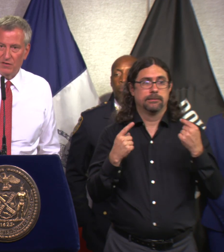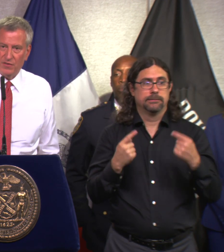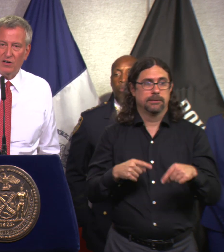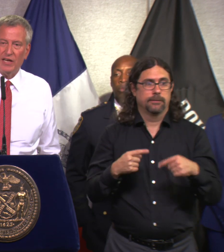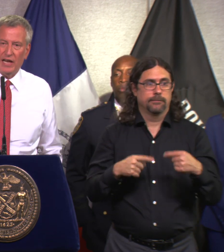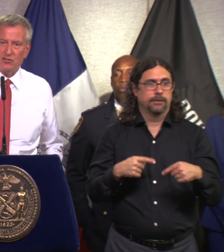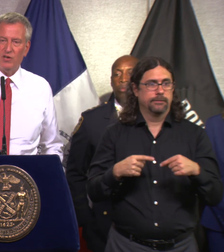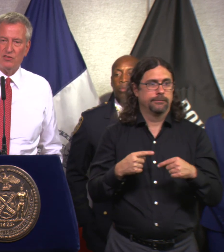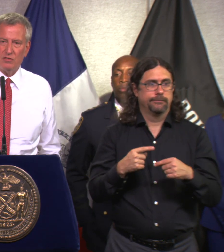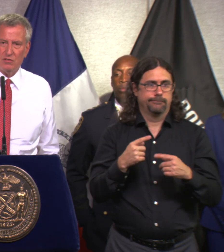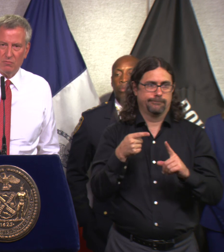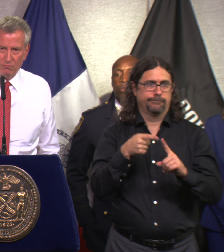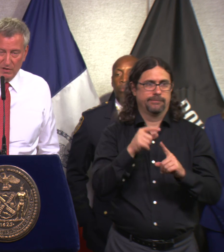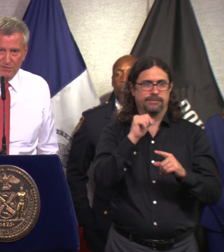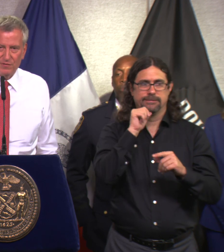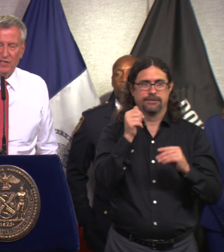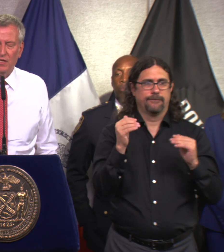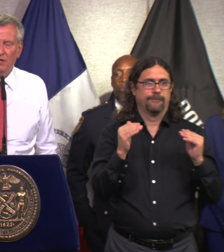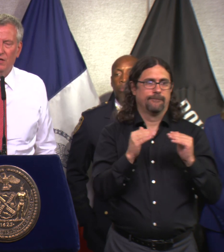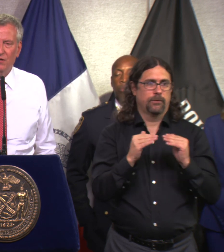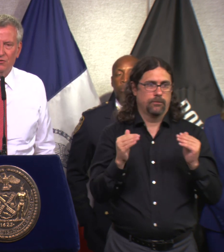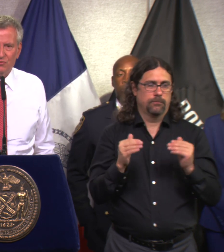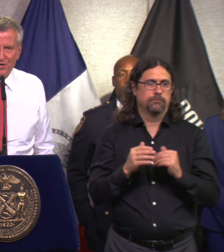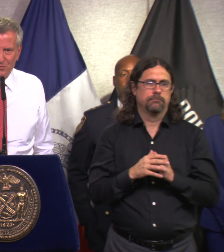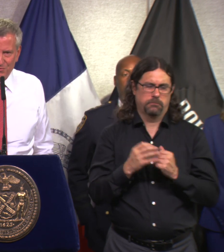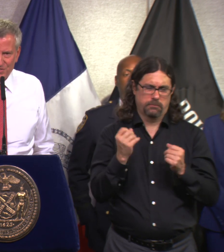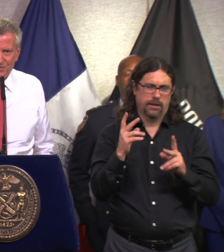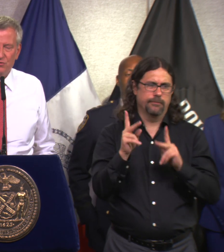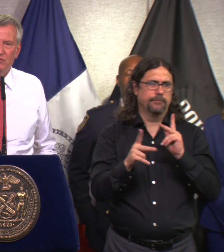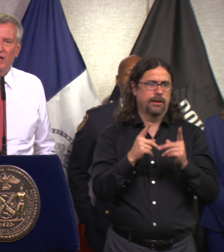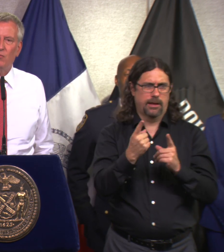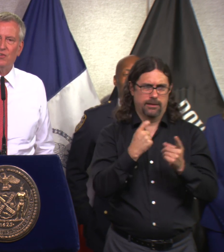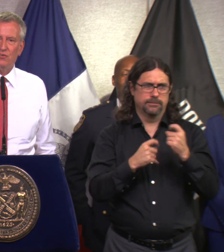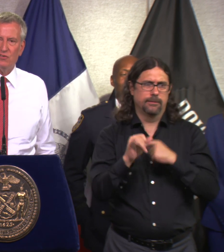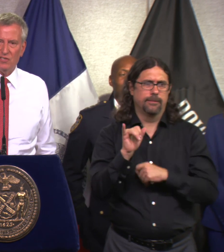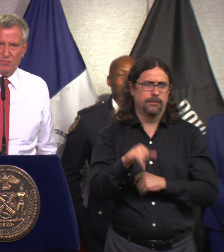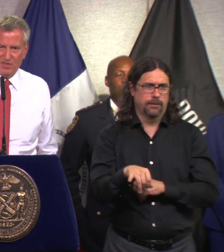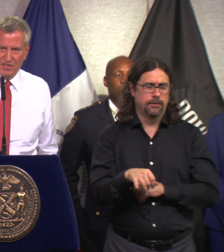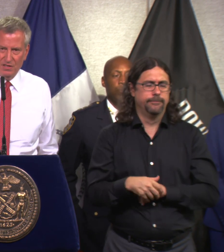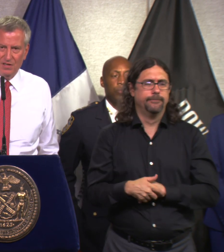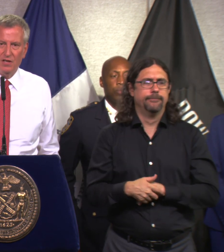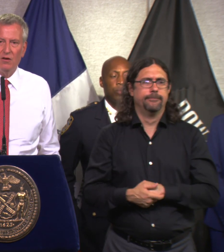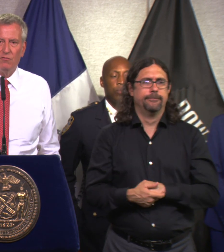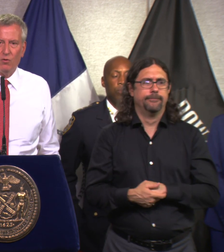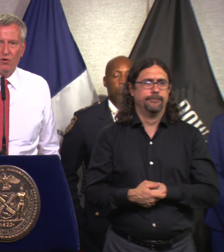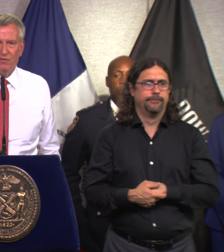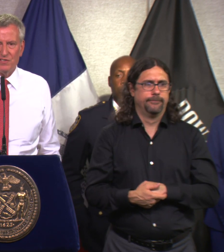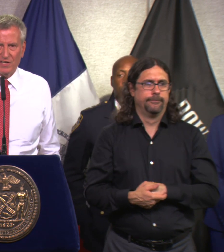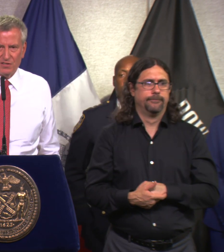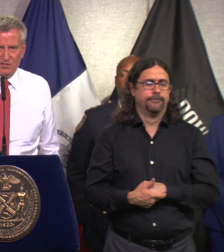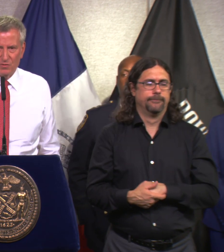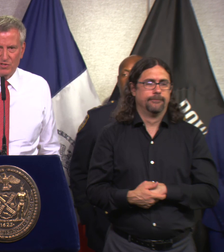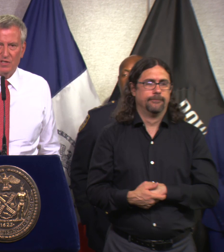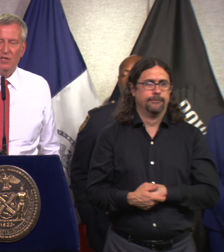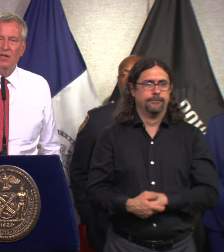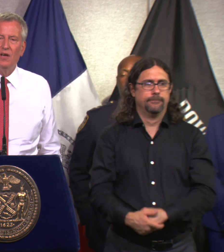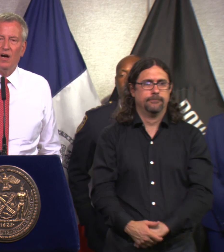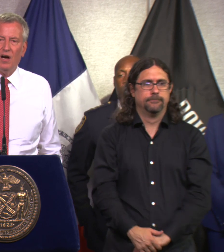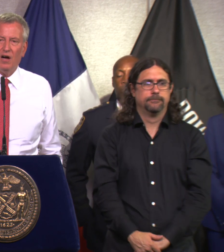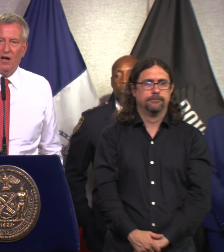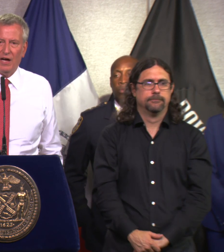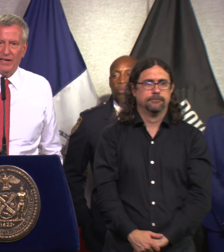media very fairly ask questions, rightfully trying to address the issues, and with a certain sympathy for the cyclist